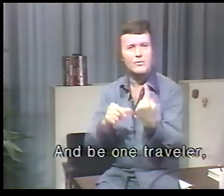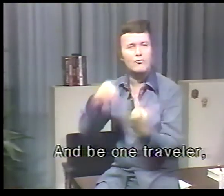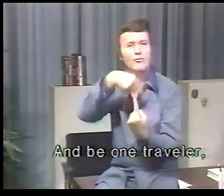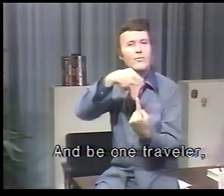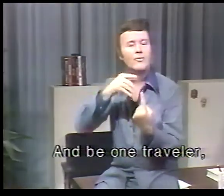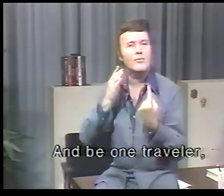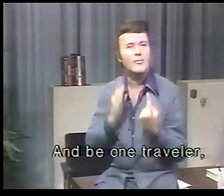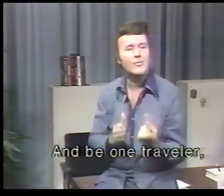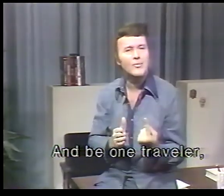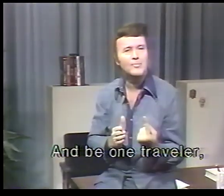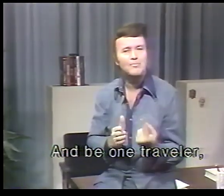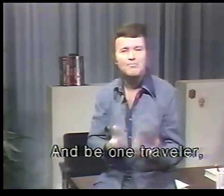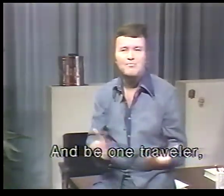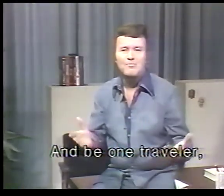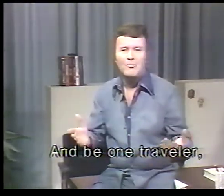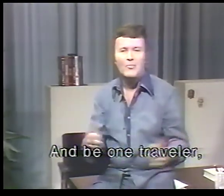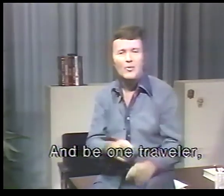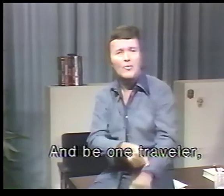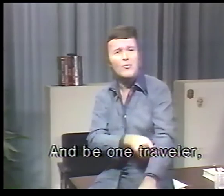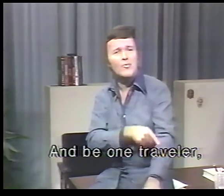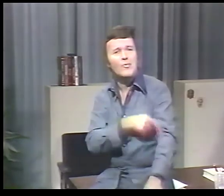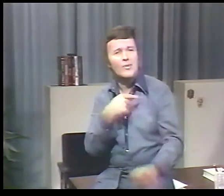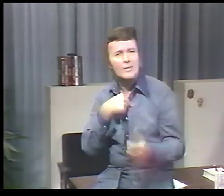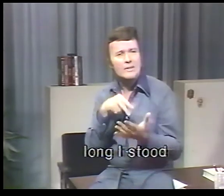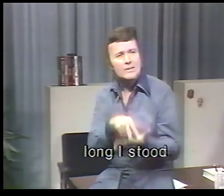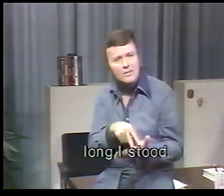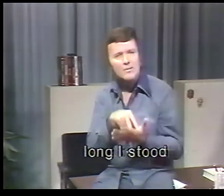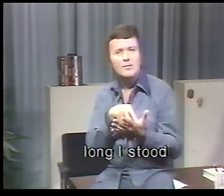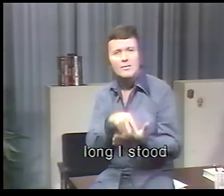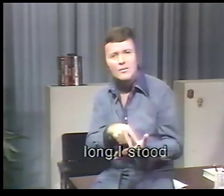and be one traveler. Long I stood